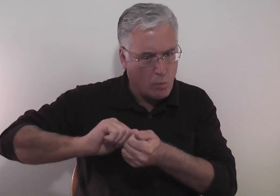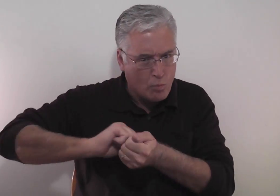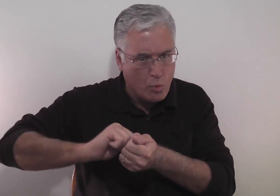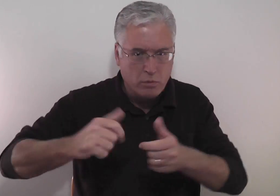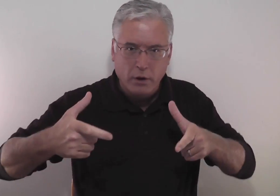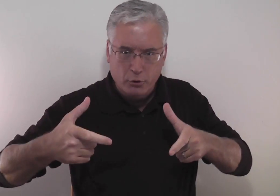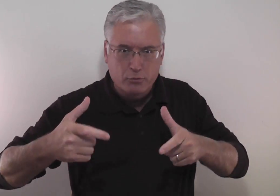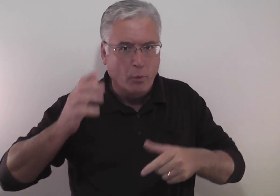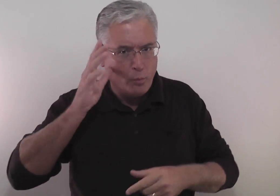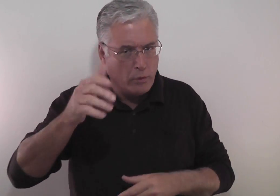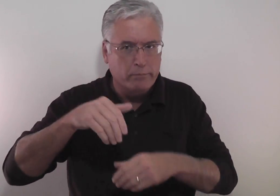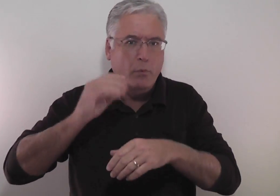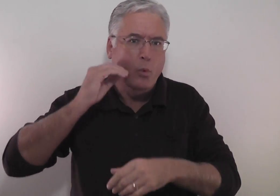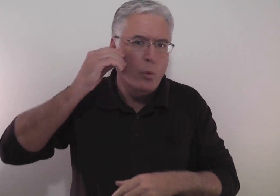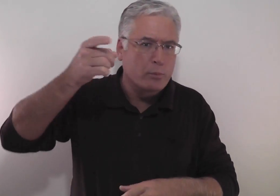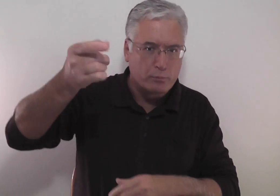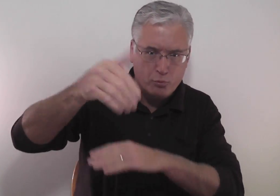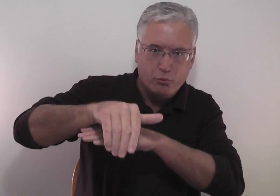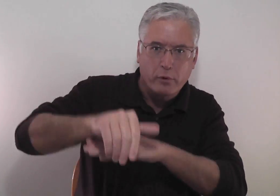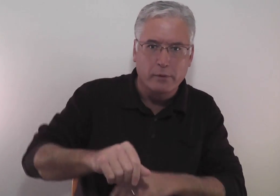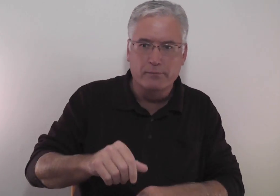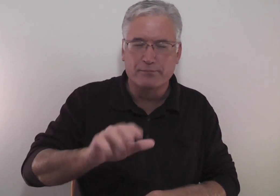example, making a vow about washing the dishes